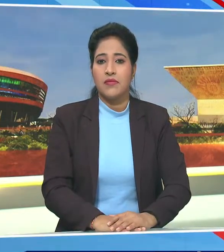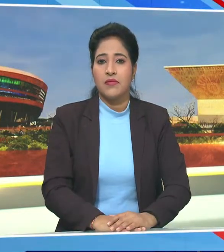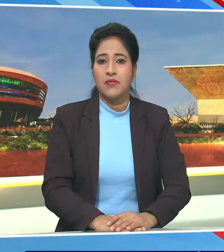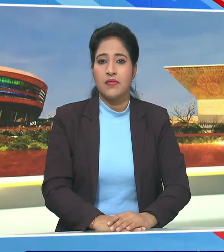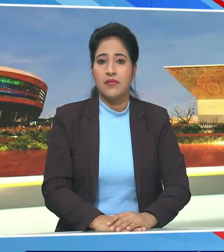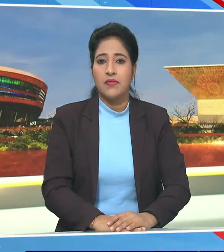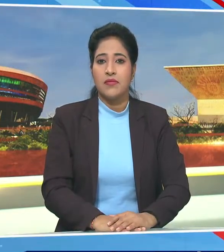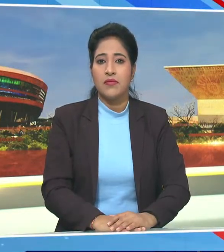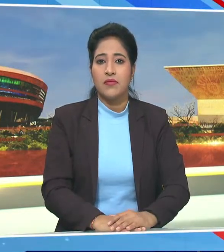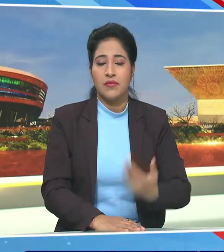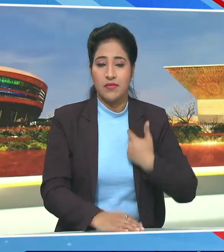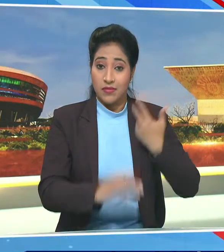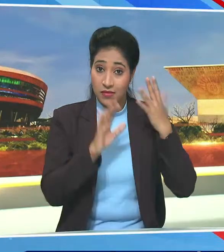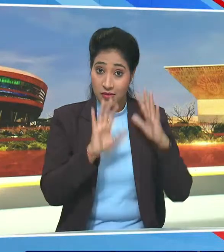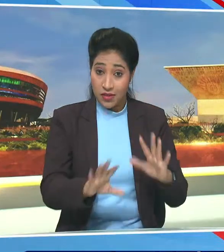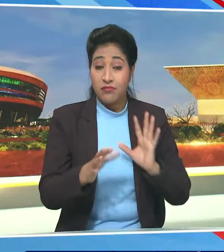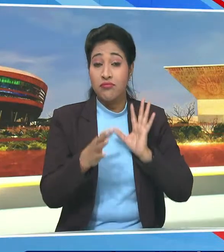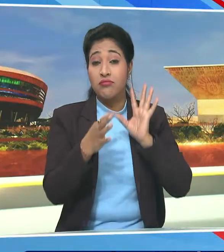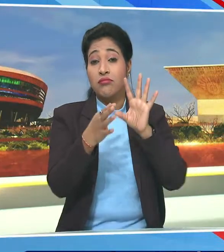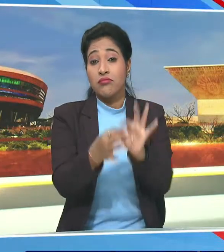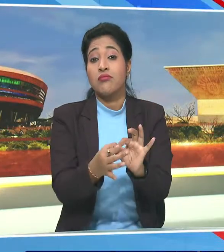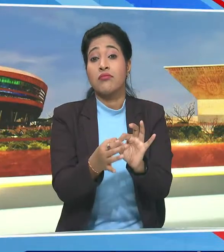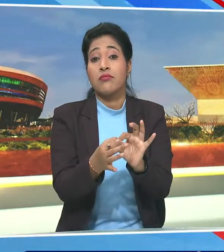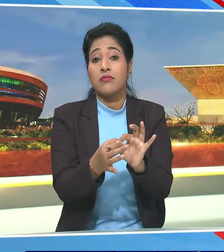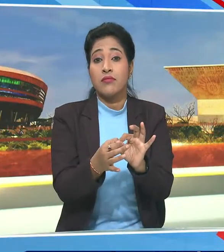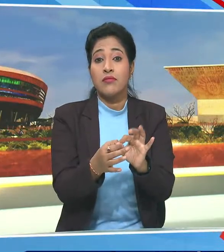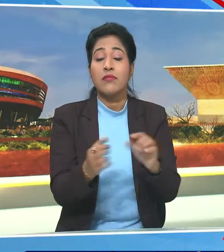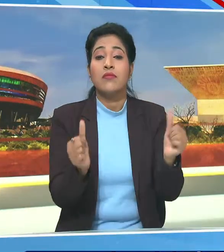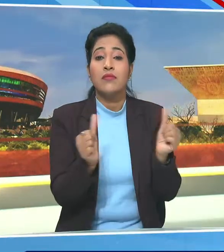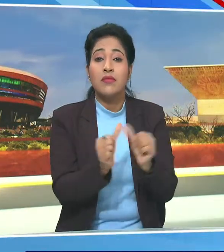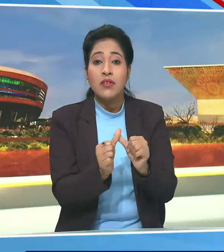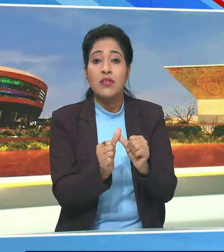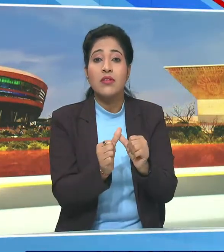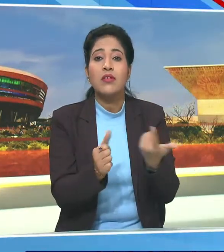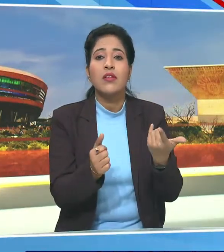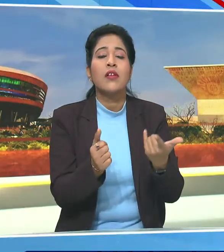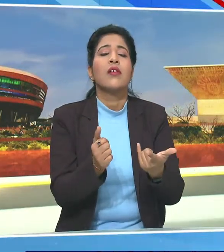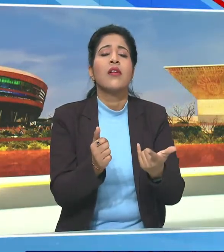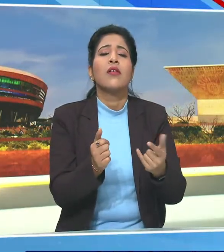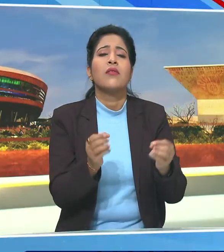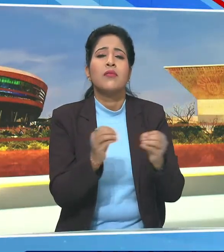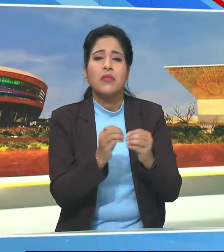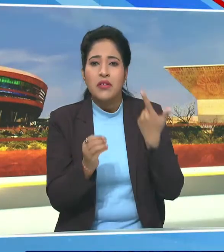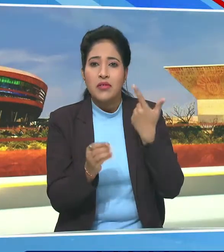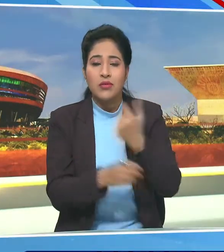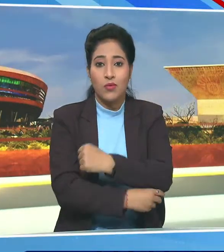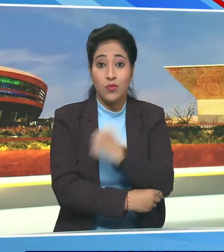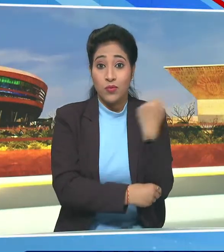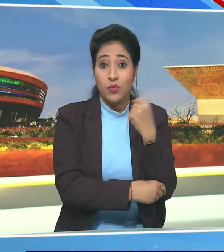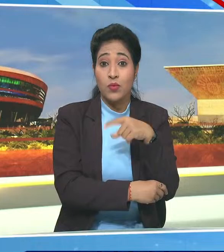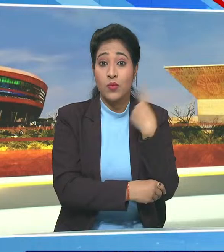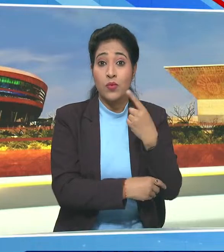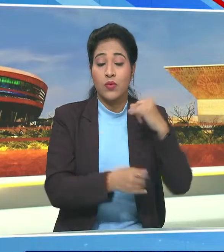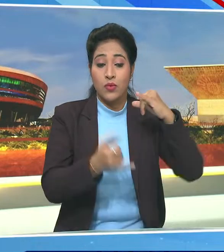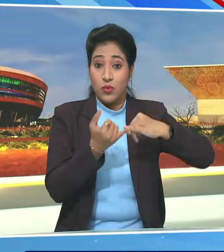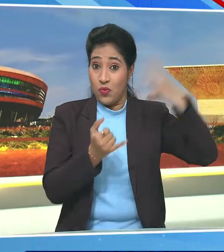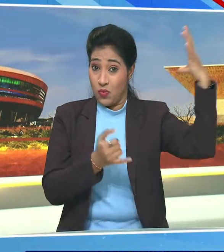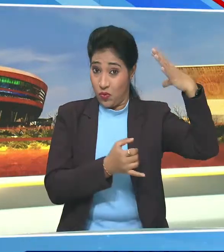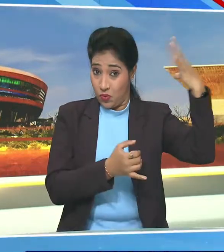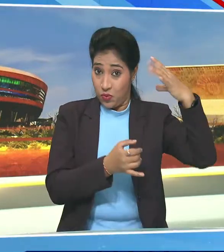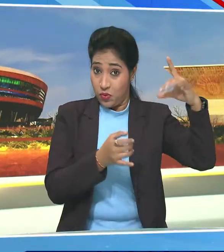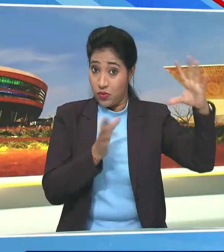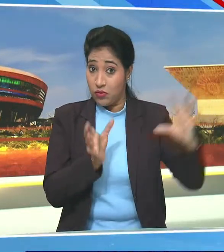Kenya has joined the Alliance of Biofuels and also the Solar Alliance